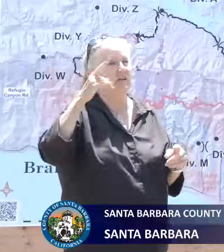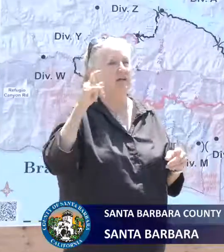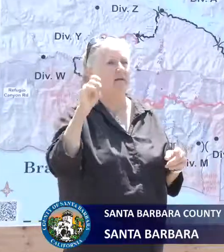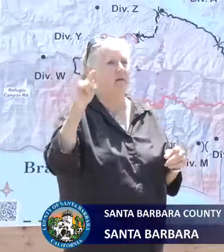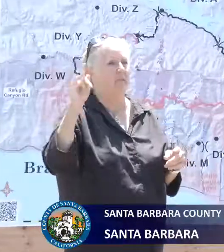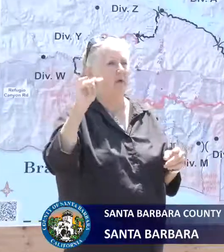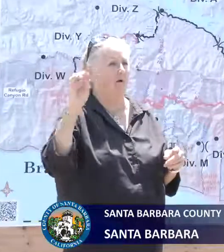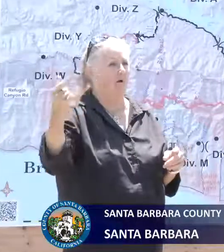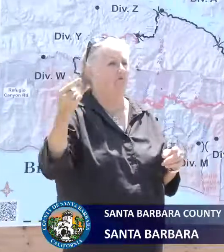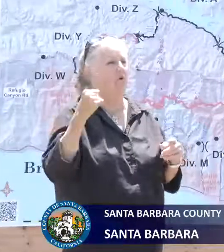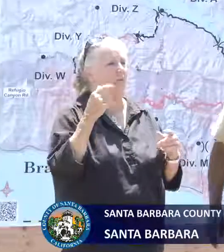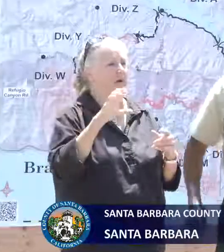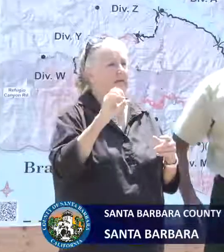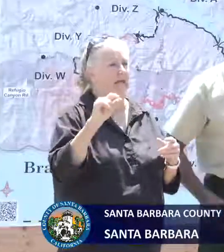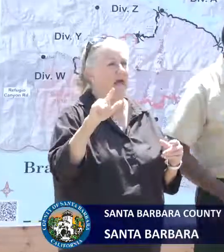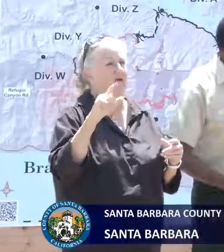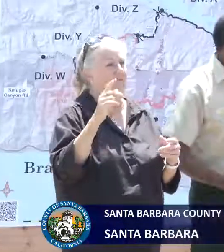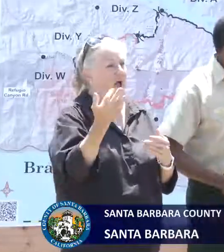FIRE.